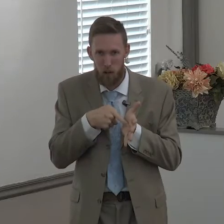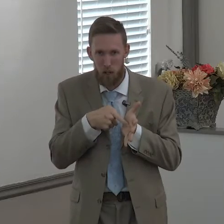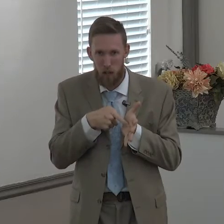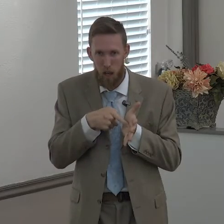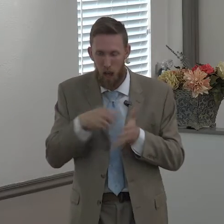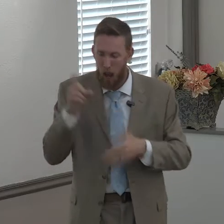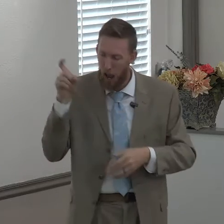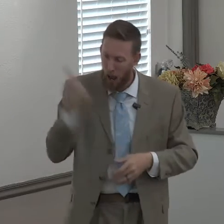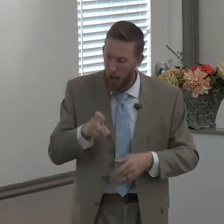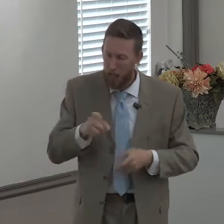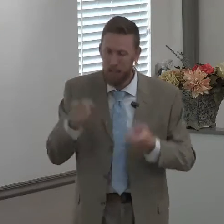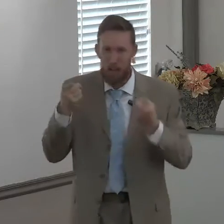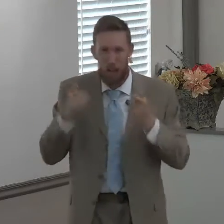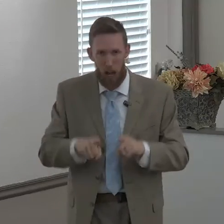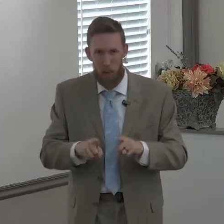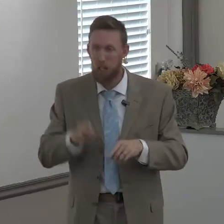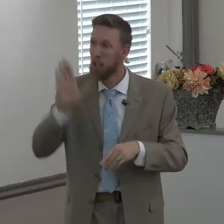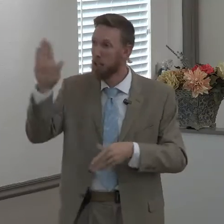of the believer,